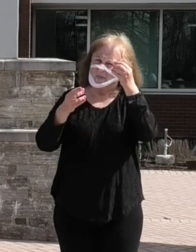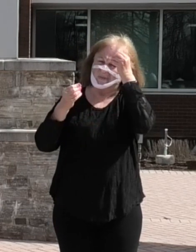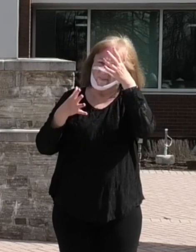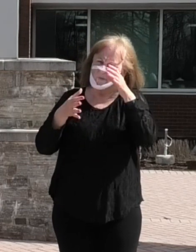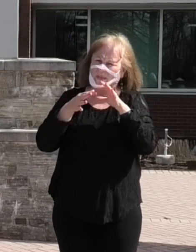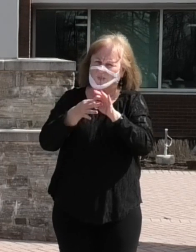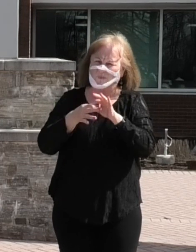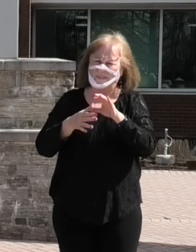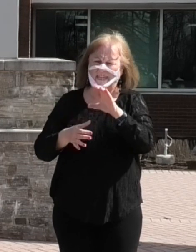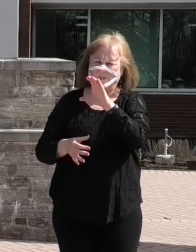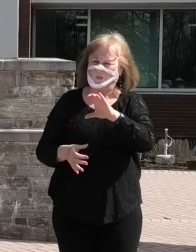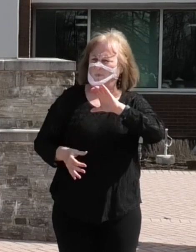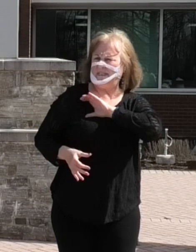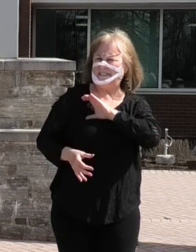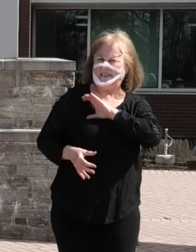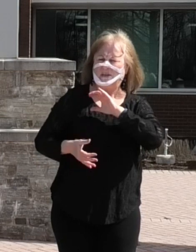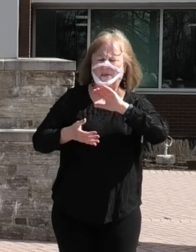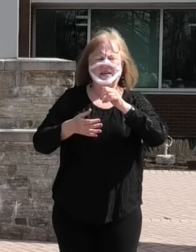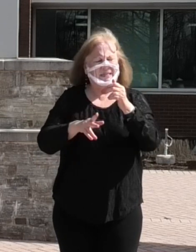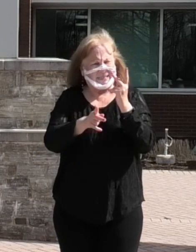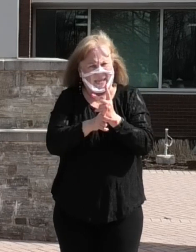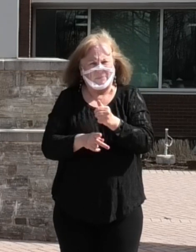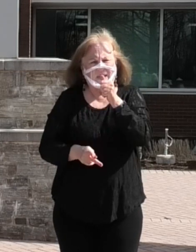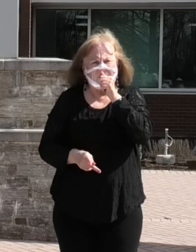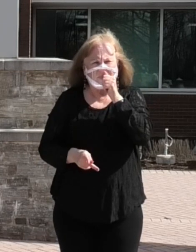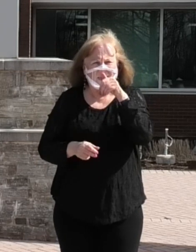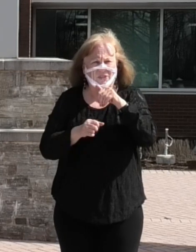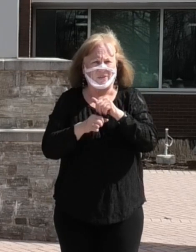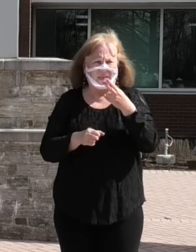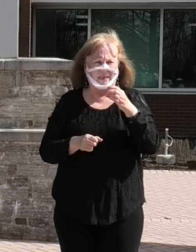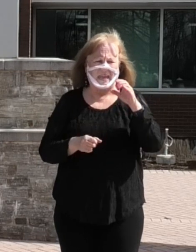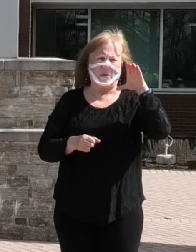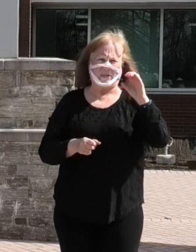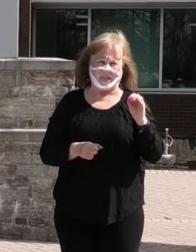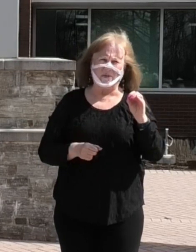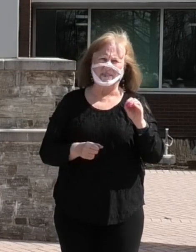to citizenship be kept confidential in Howard County.